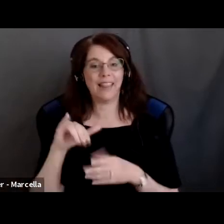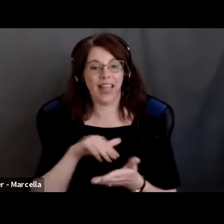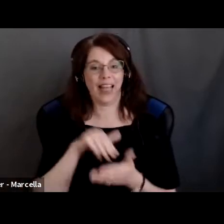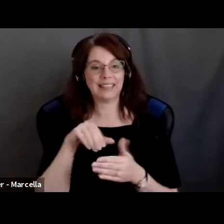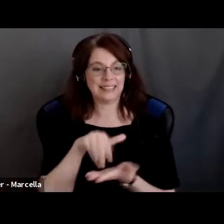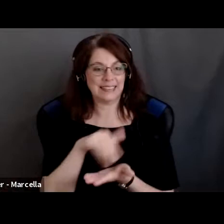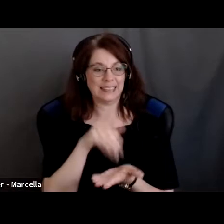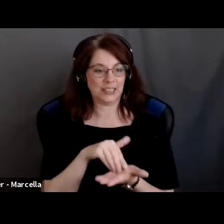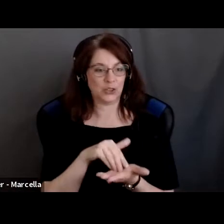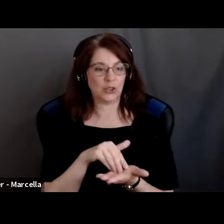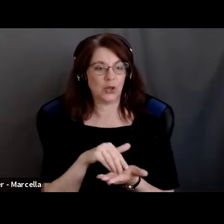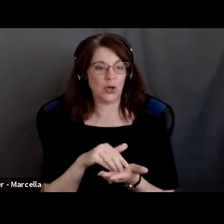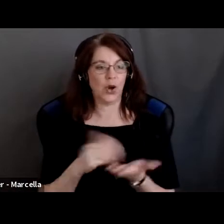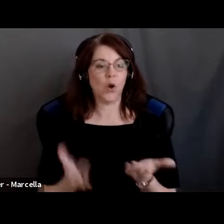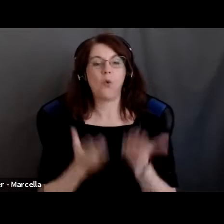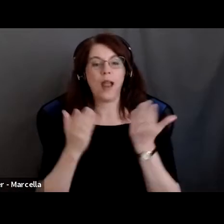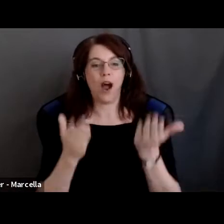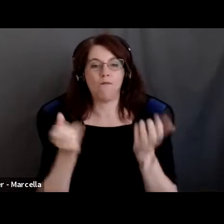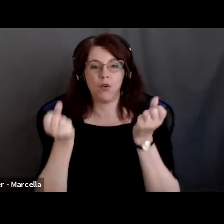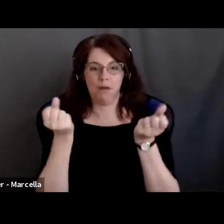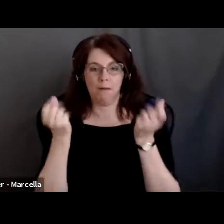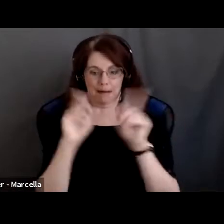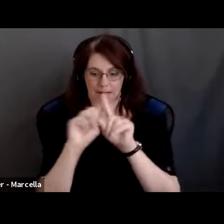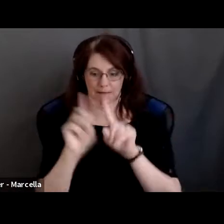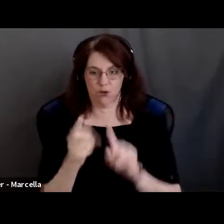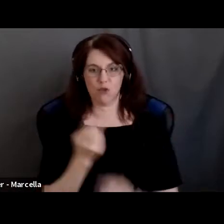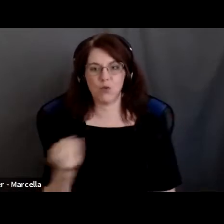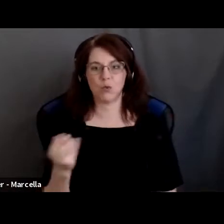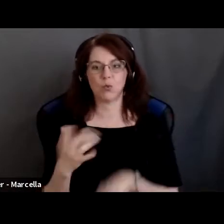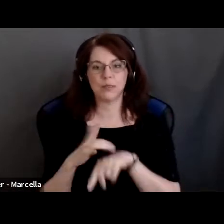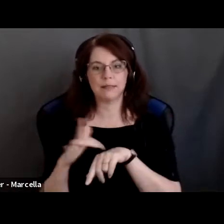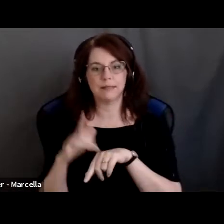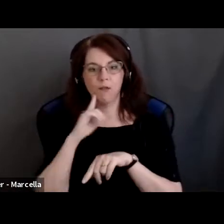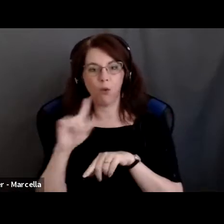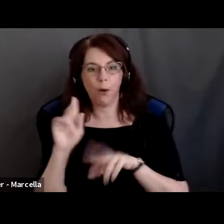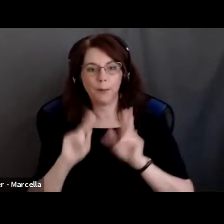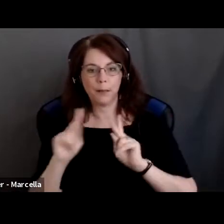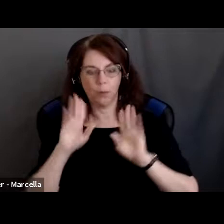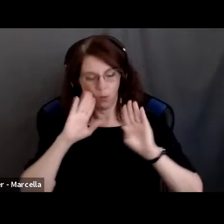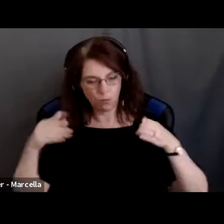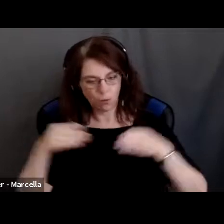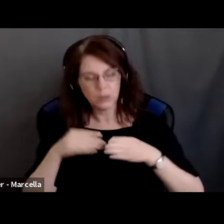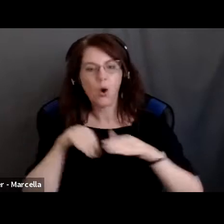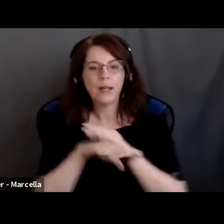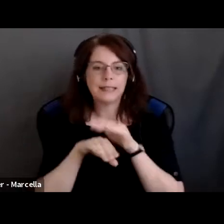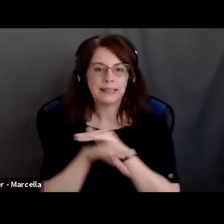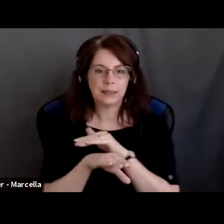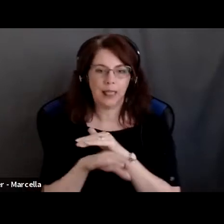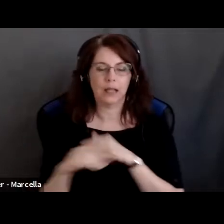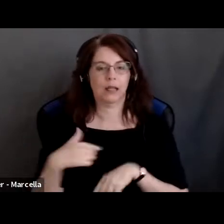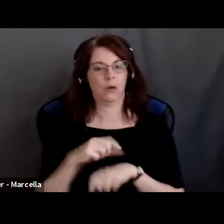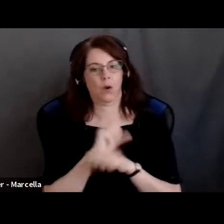and Innovation, we offer a number of resources for people centered around accessibility. We work